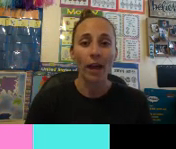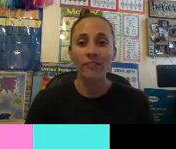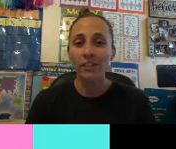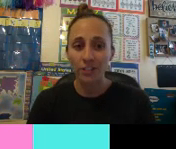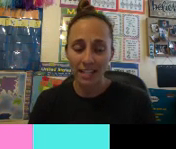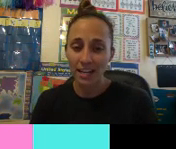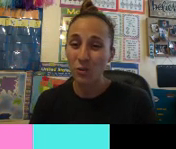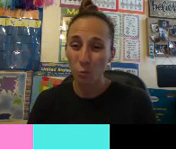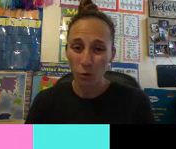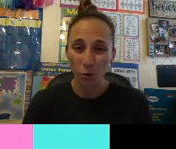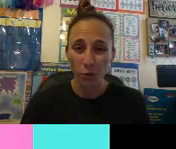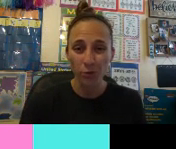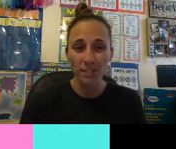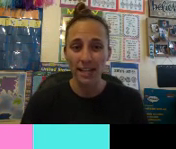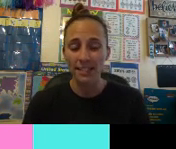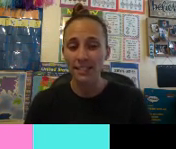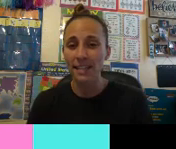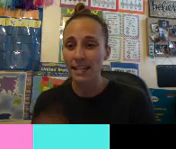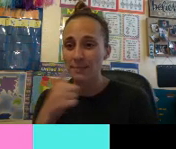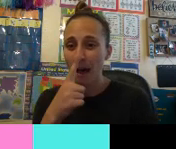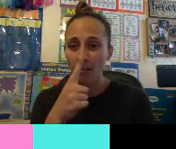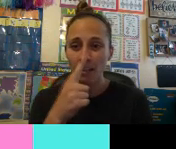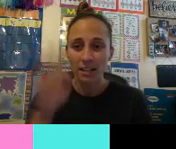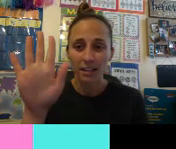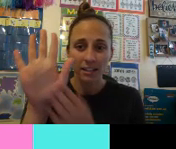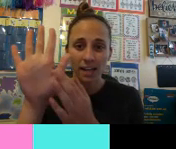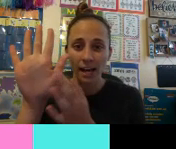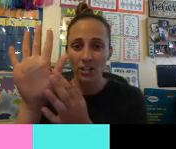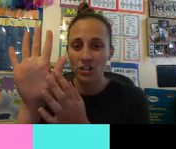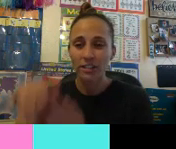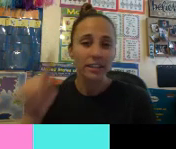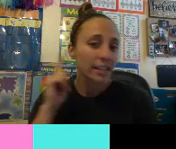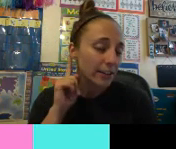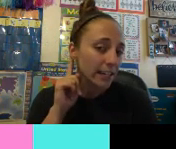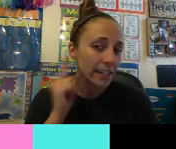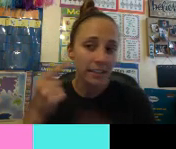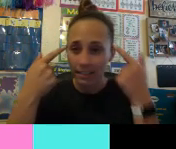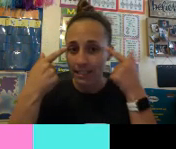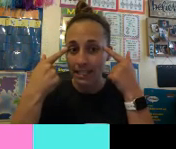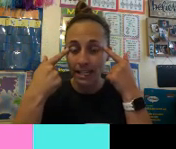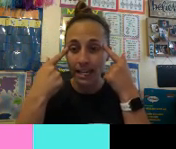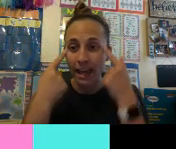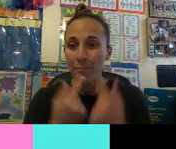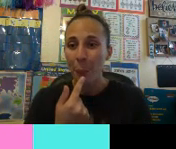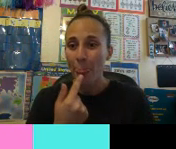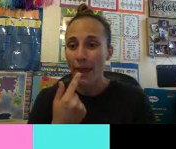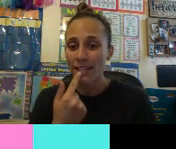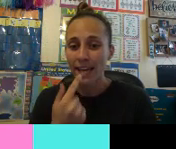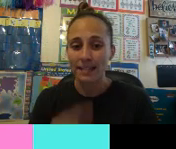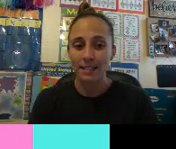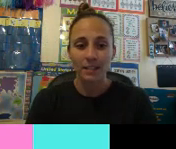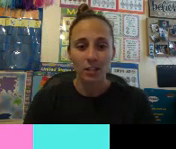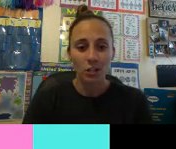a way of understanding the world through the senses, like smell, touch, hearing, seeing,